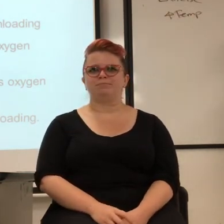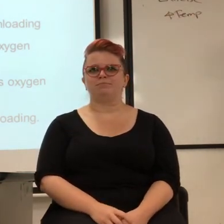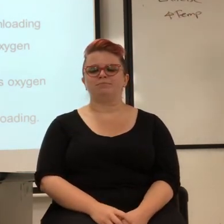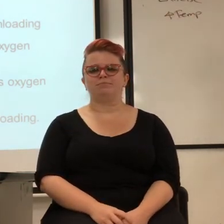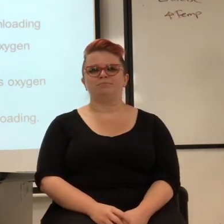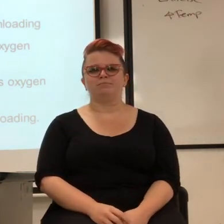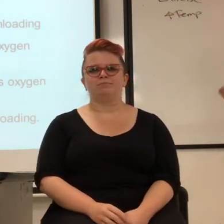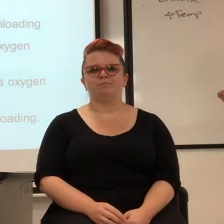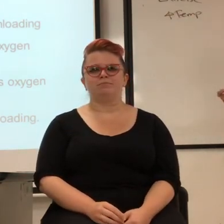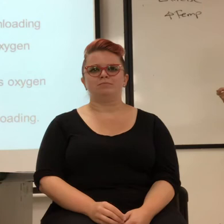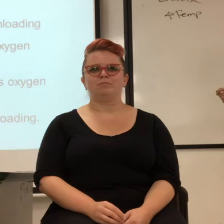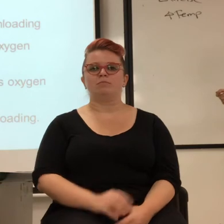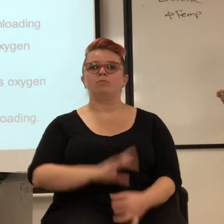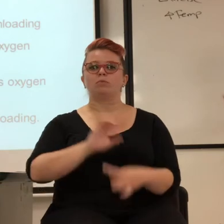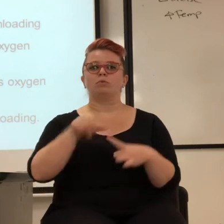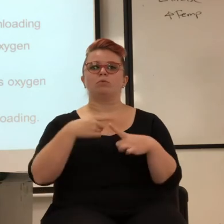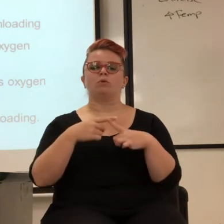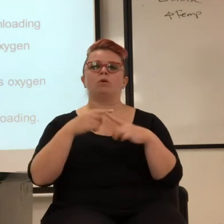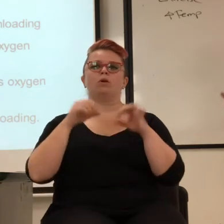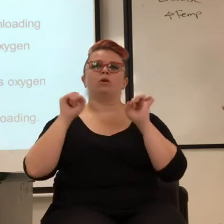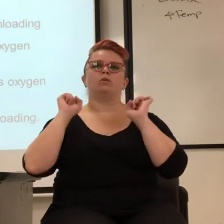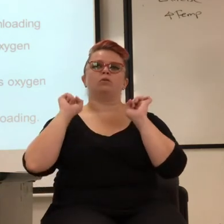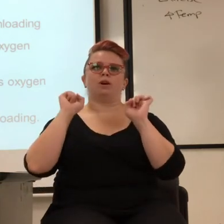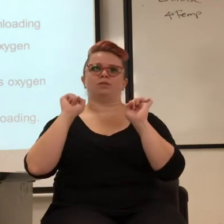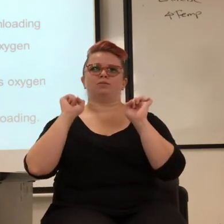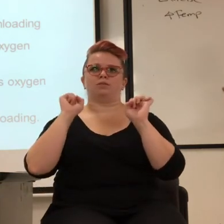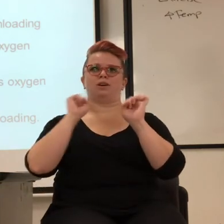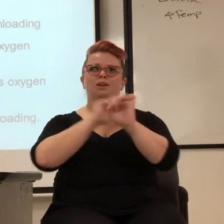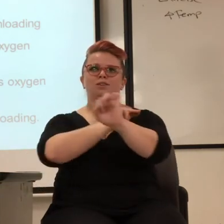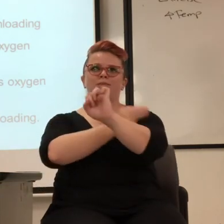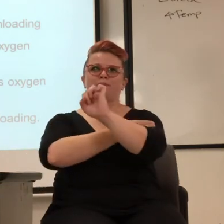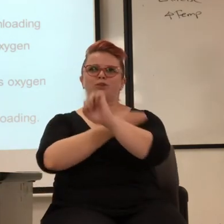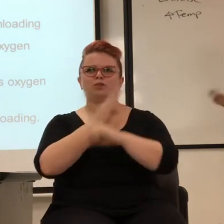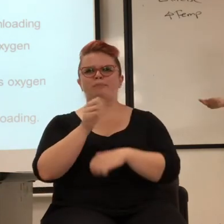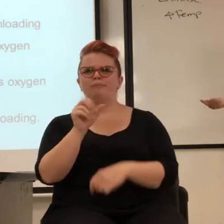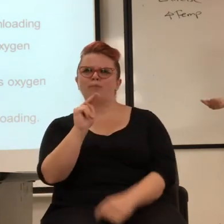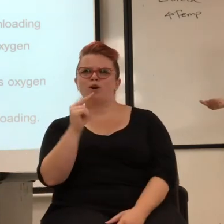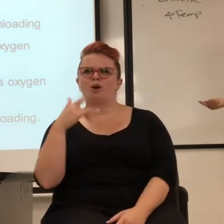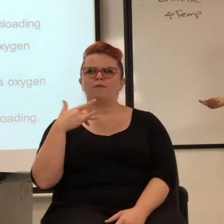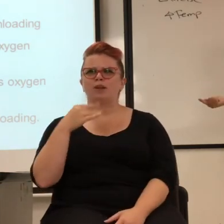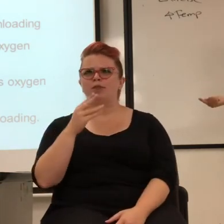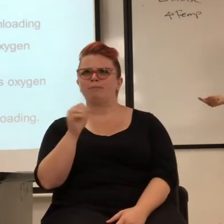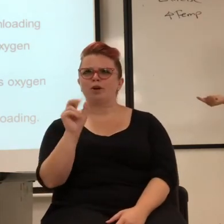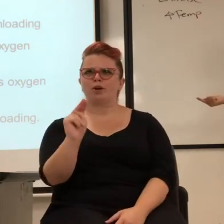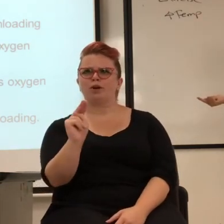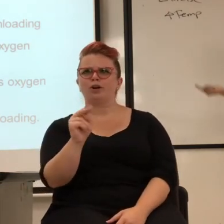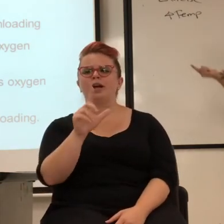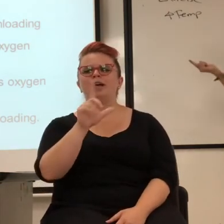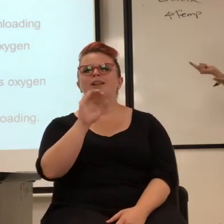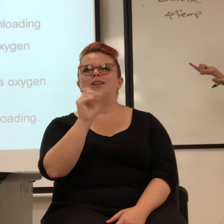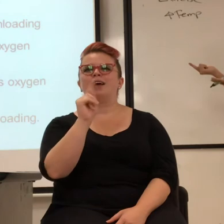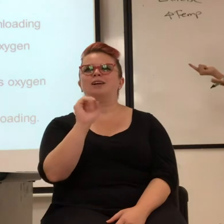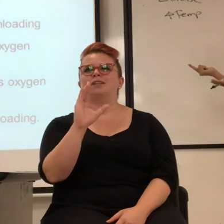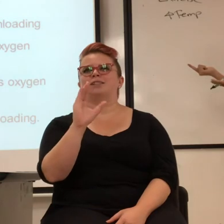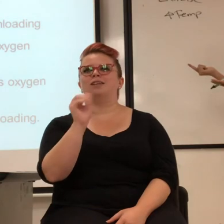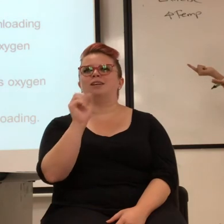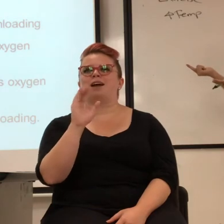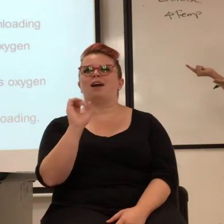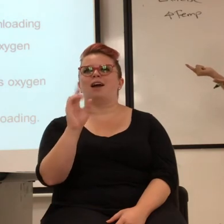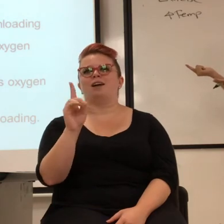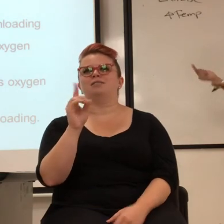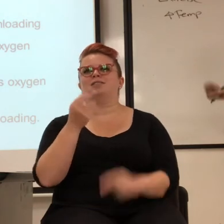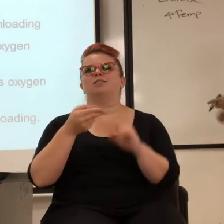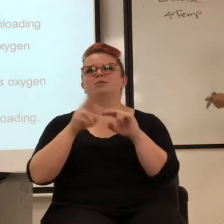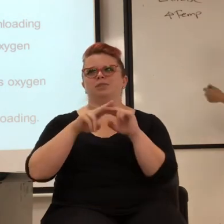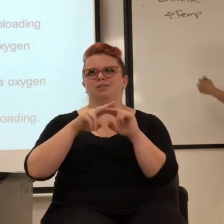When you exercise, the muscles are burning. Feel the burn. lactic acid increases. You kind of drop the pH a